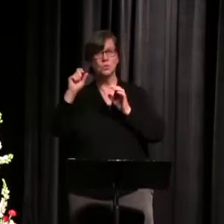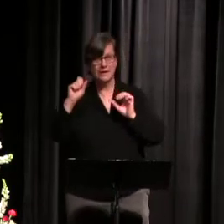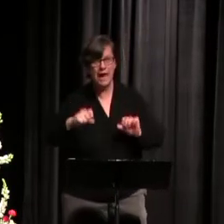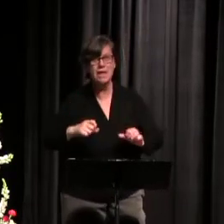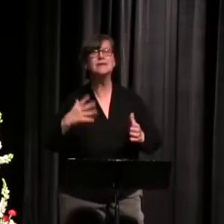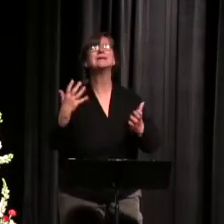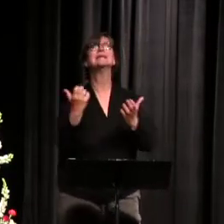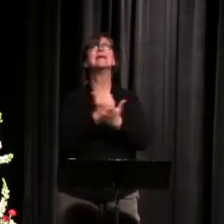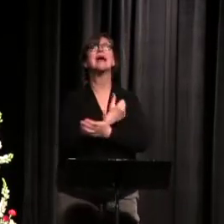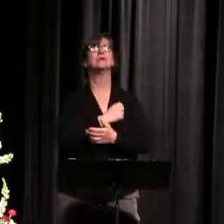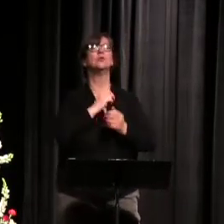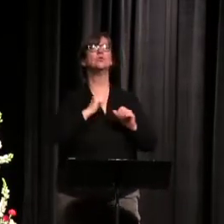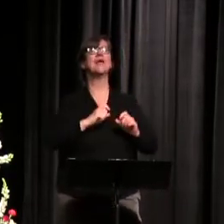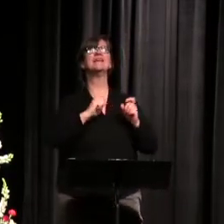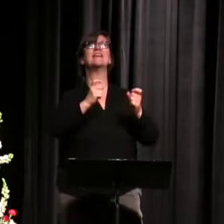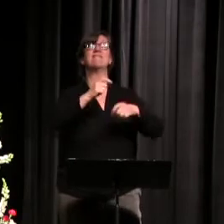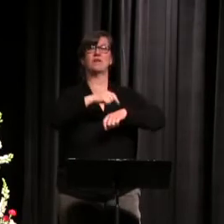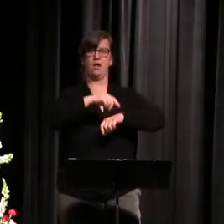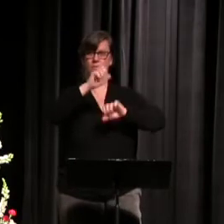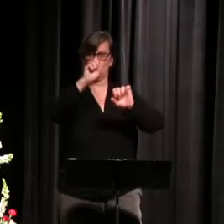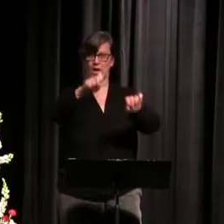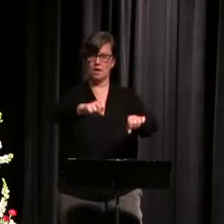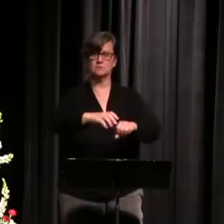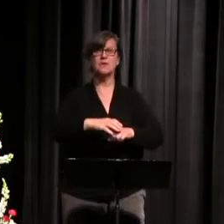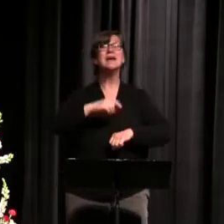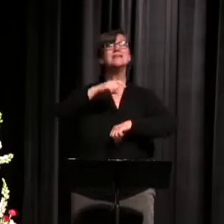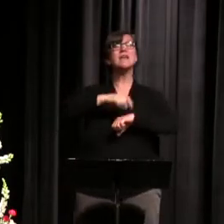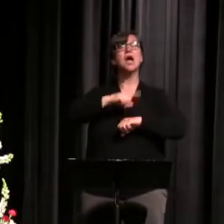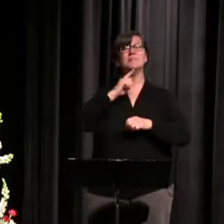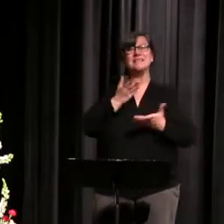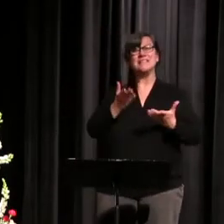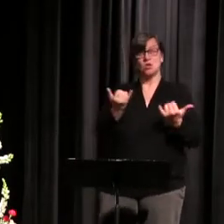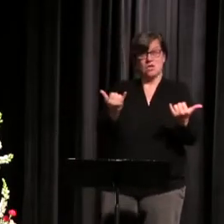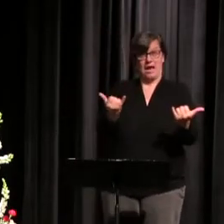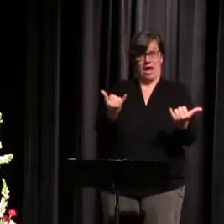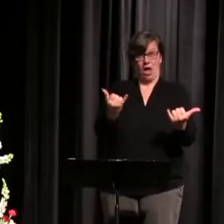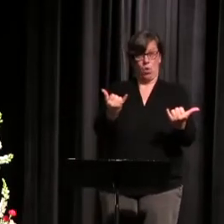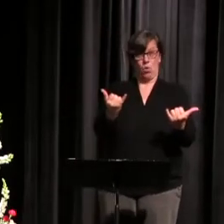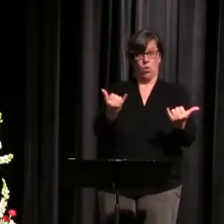Time only exists now, in the present. So